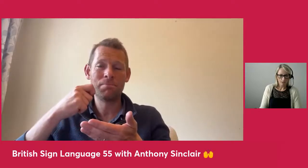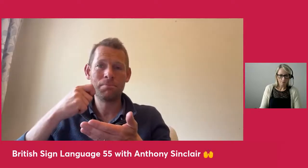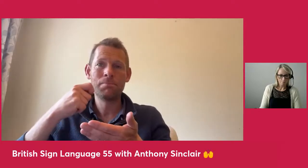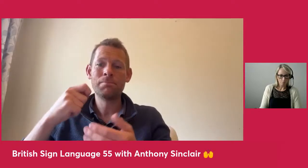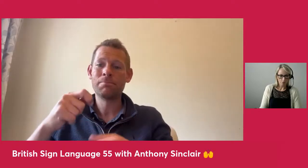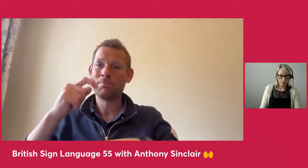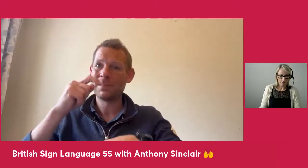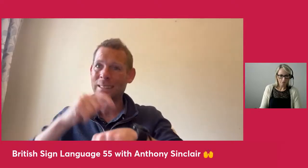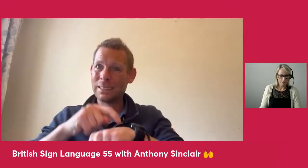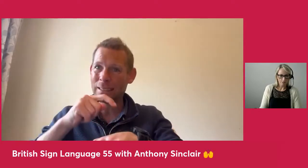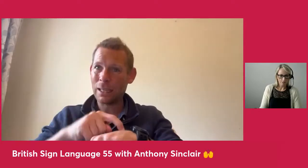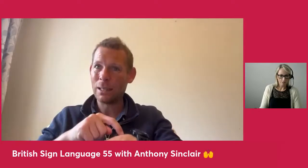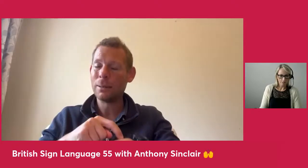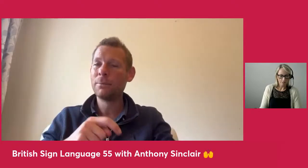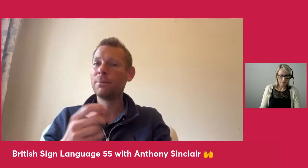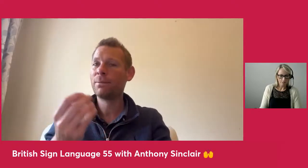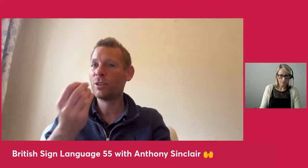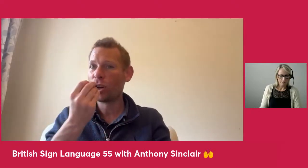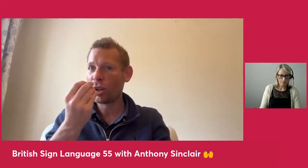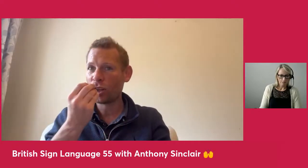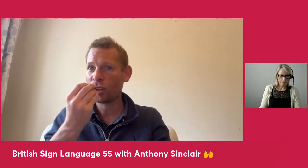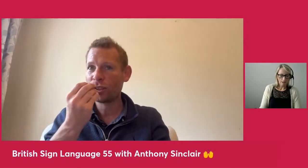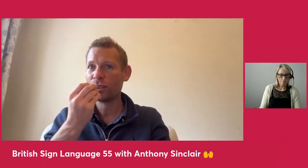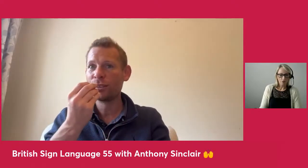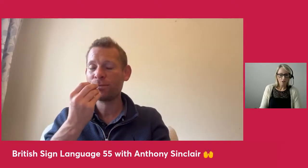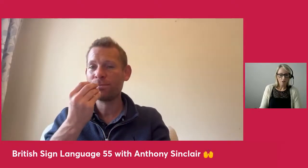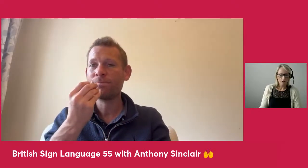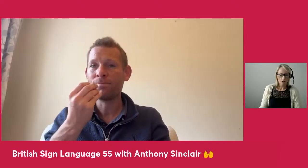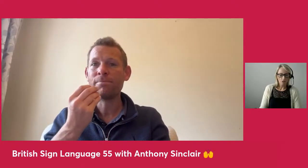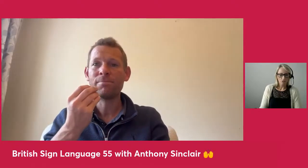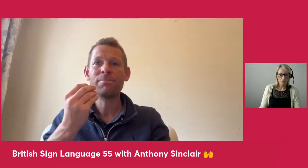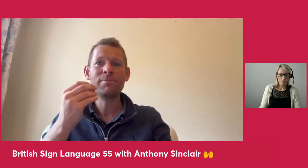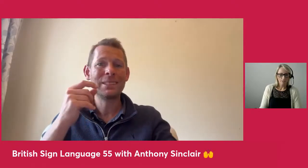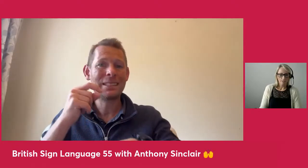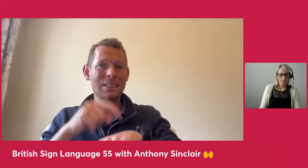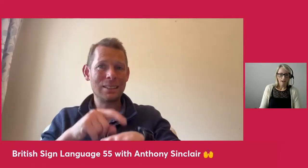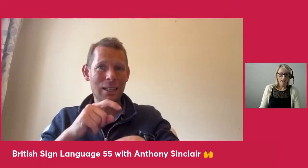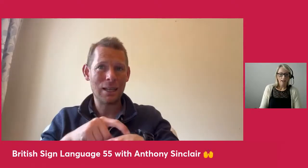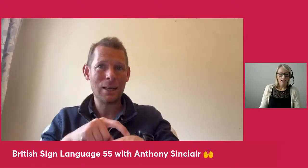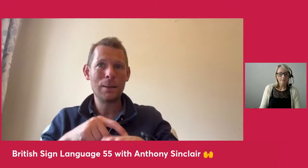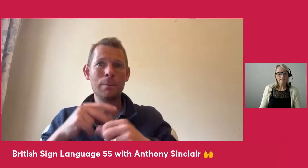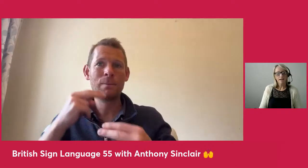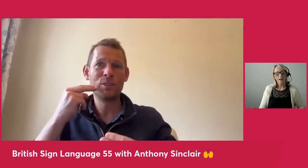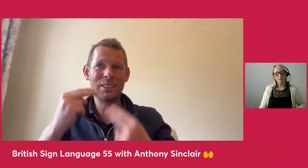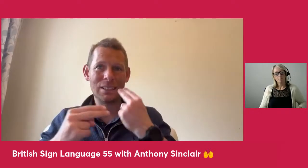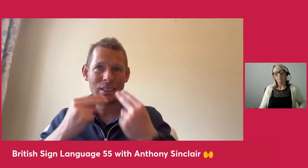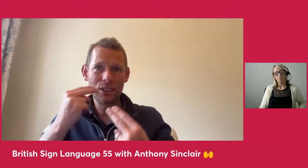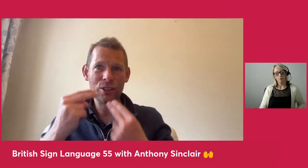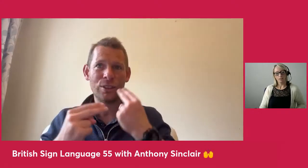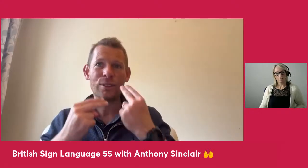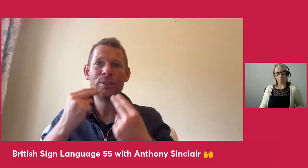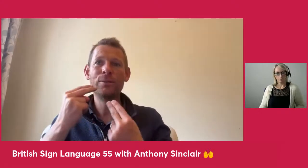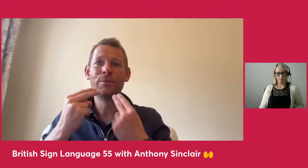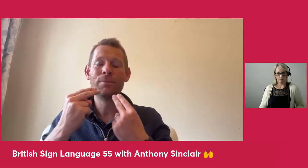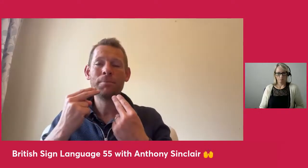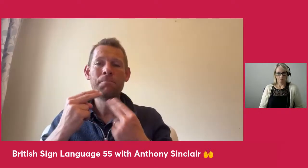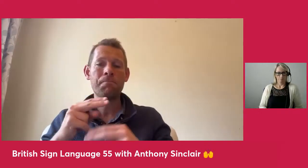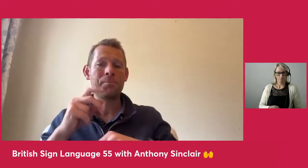So time for breakfast, time for lunch, and time for